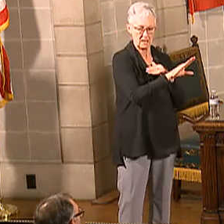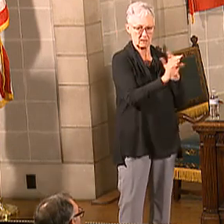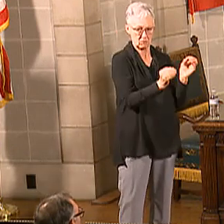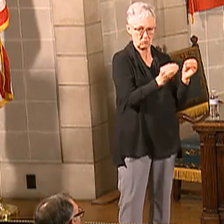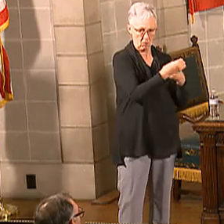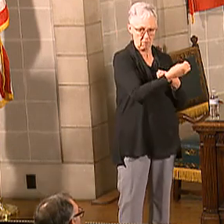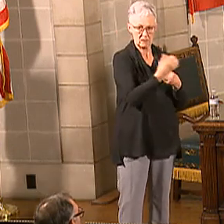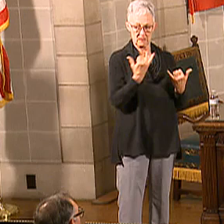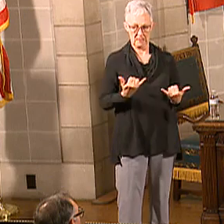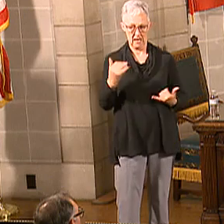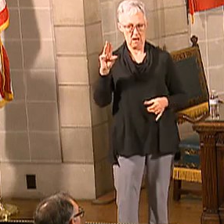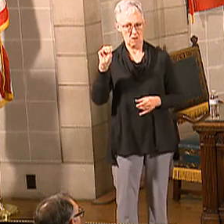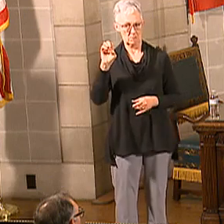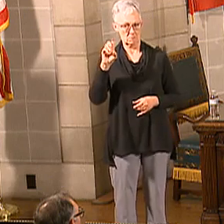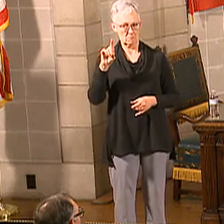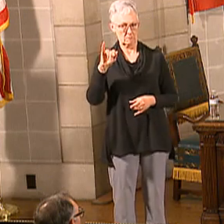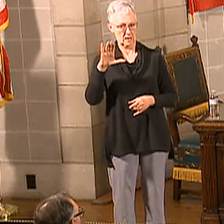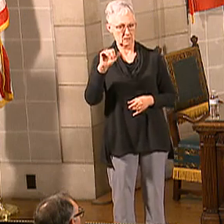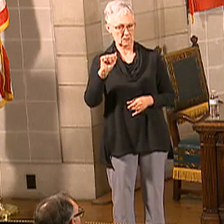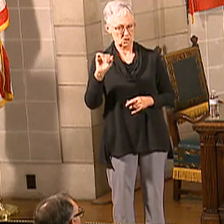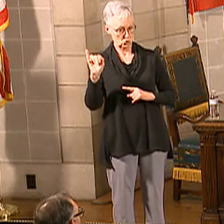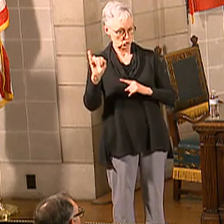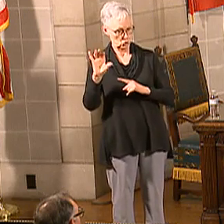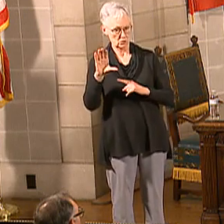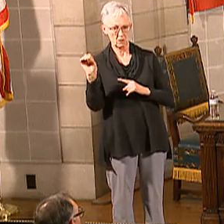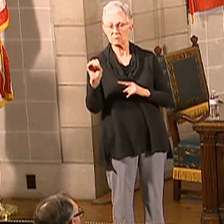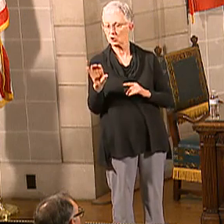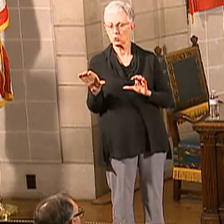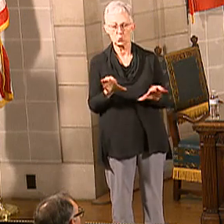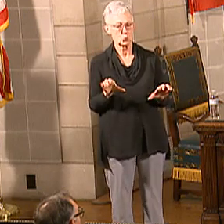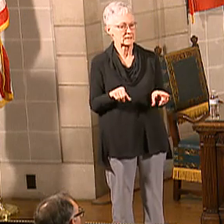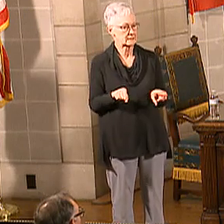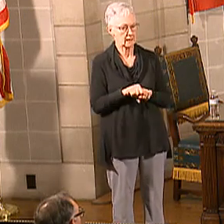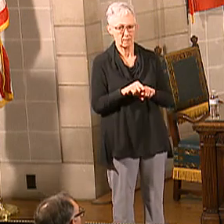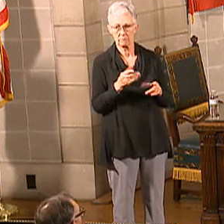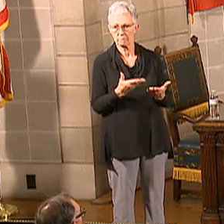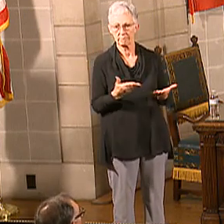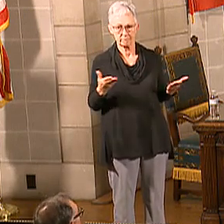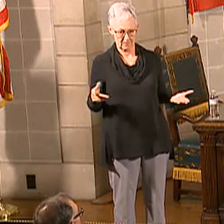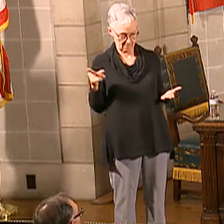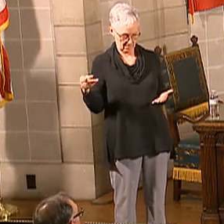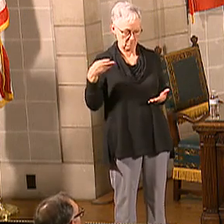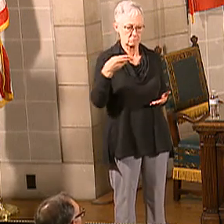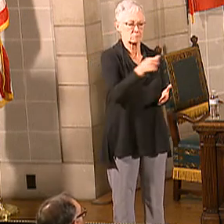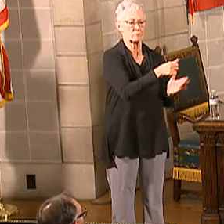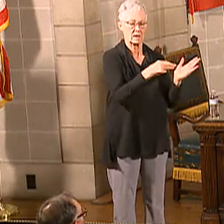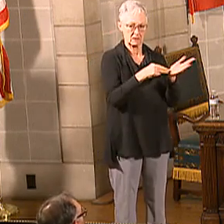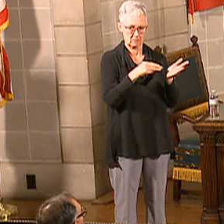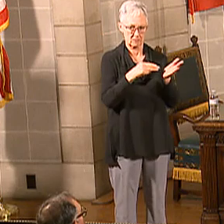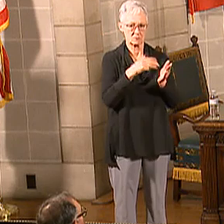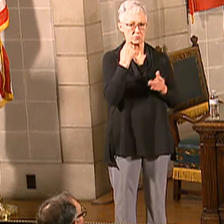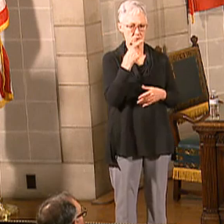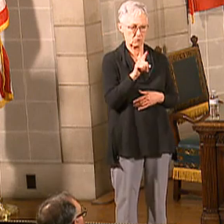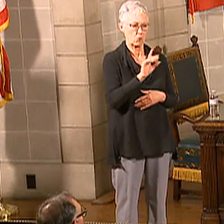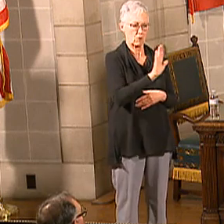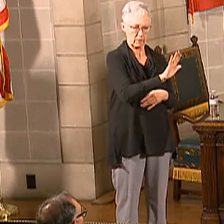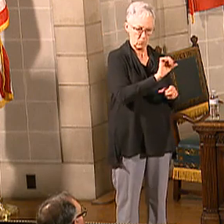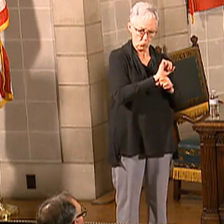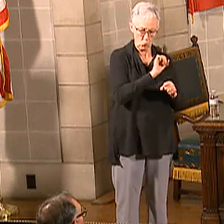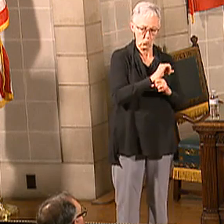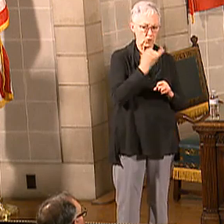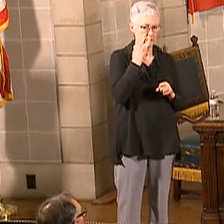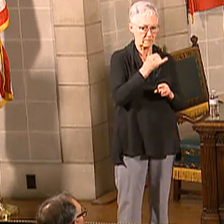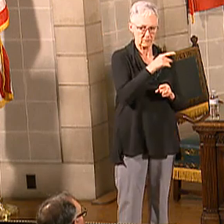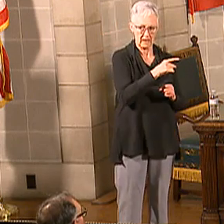congratulations to Blue Cross Blue Shield and Medica for that great leadership. We hope all other insurance companies will follow suit to be able to